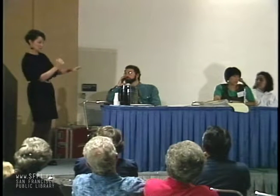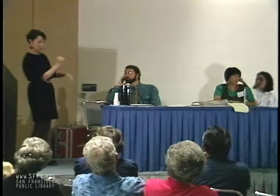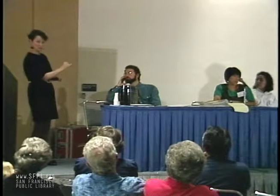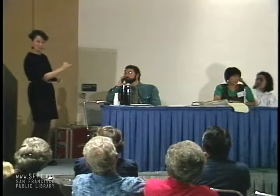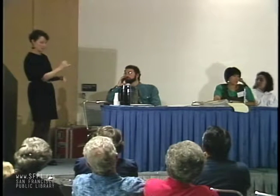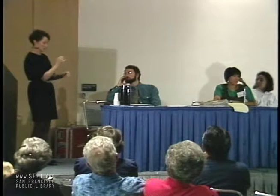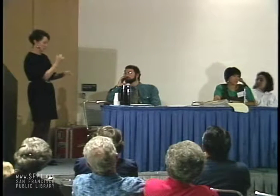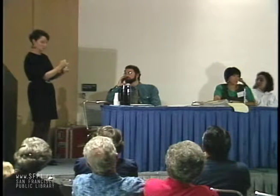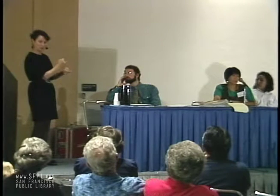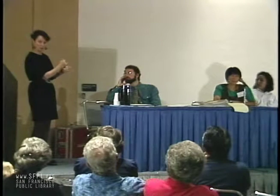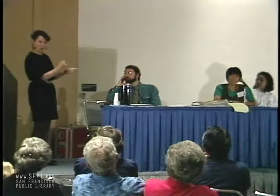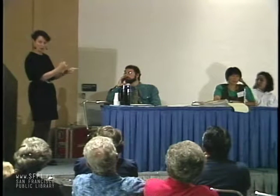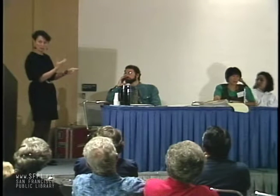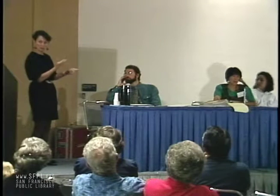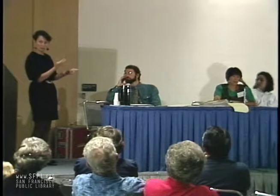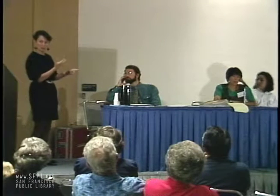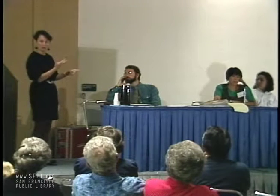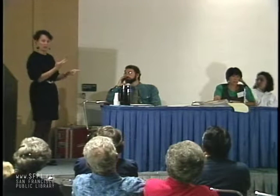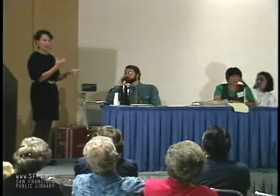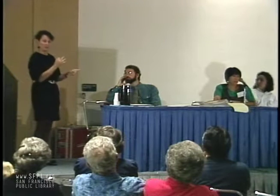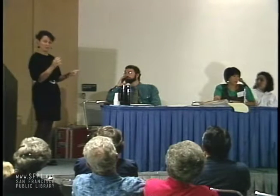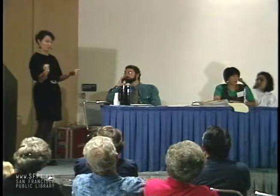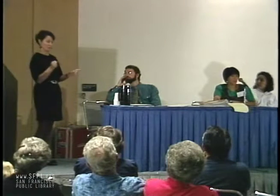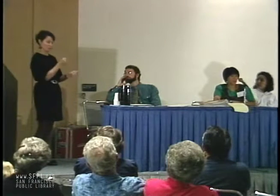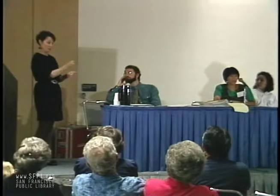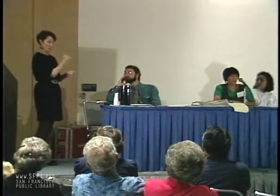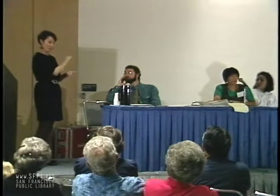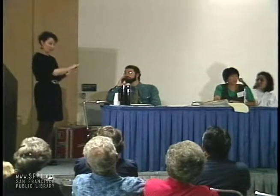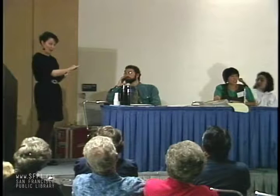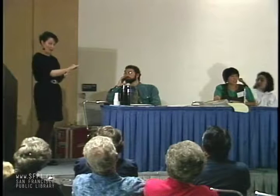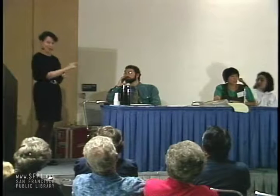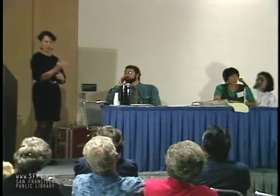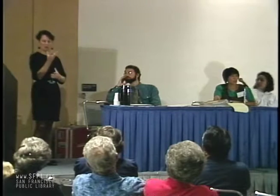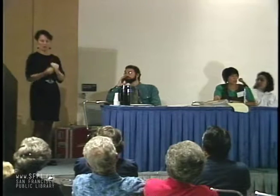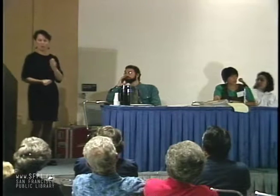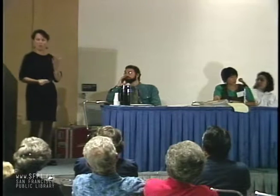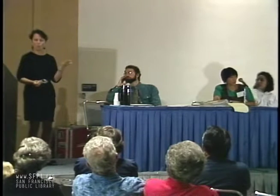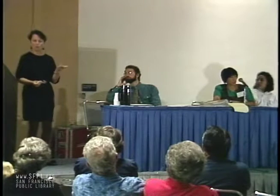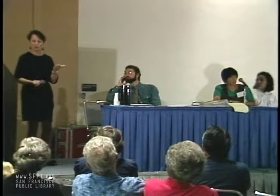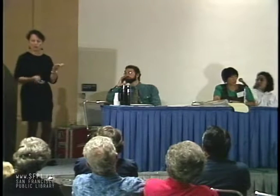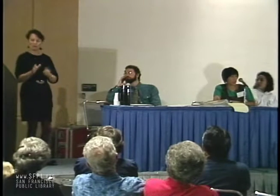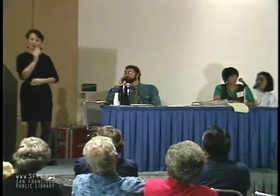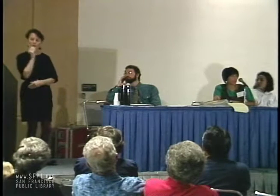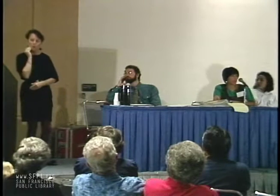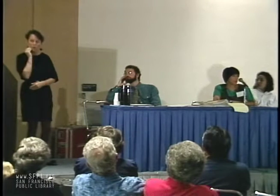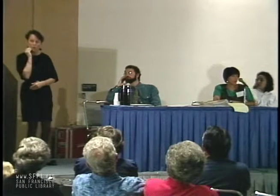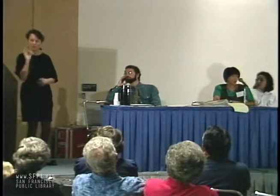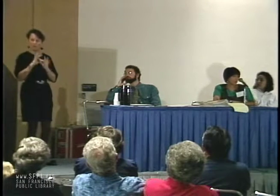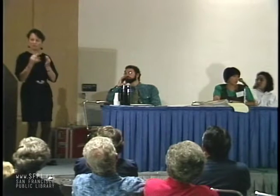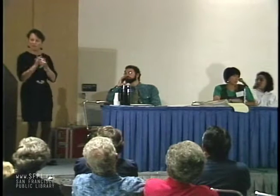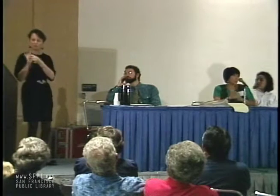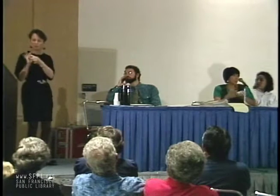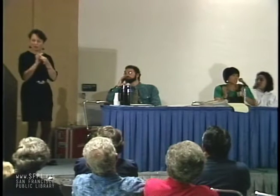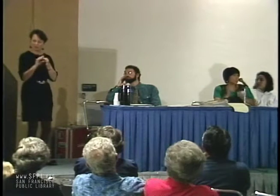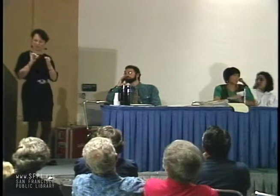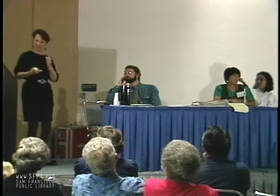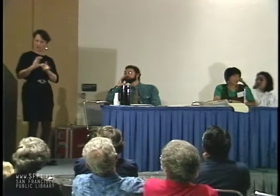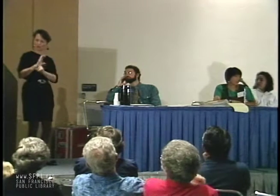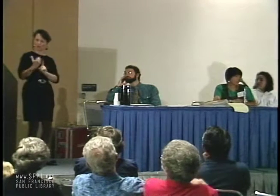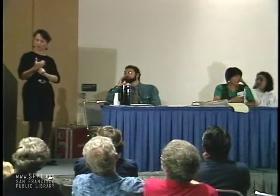that? We take away their home, we take away their family relationships, which are cultural value, very ingrained, deeper than how it's viewed